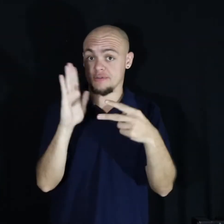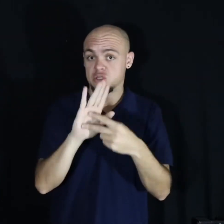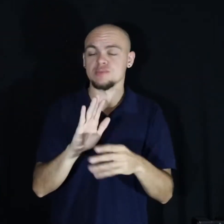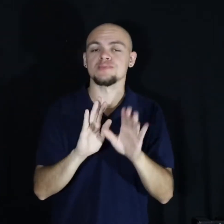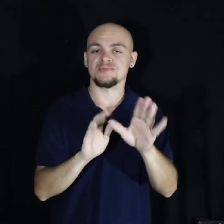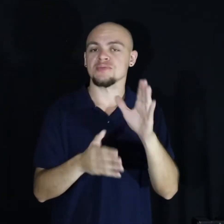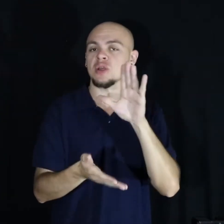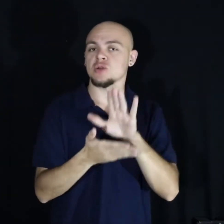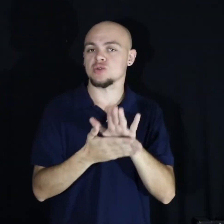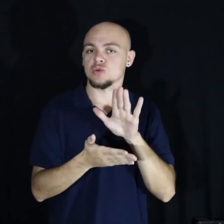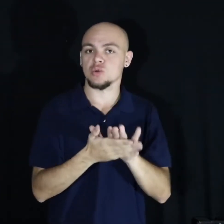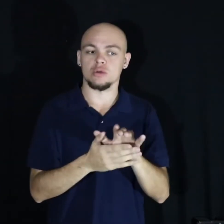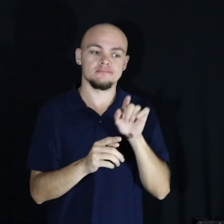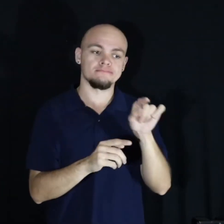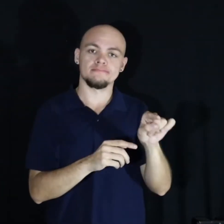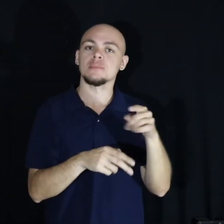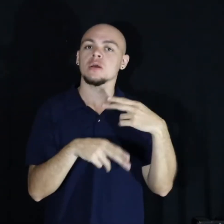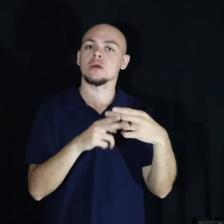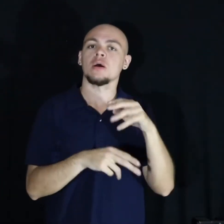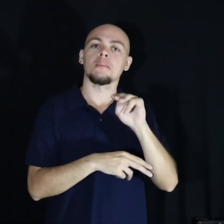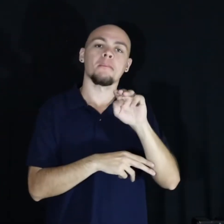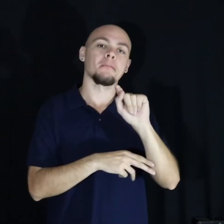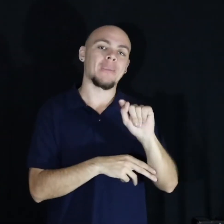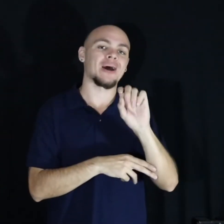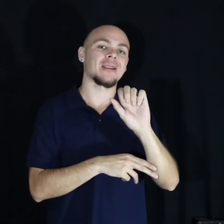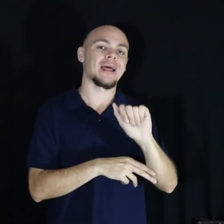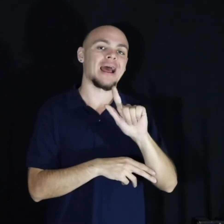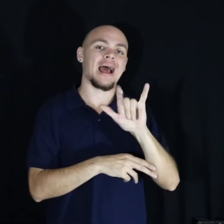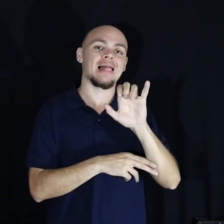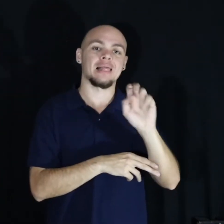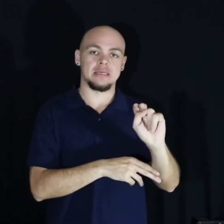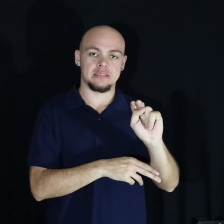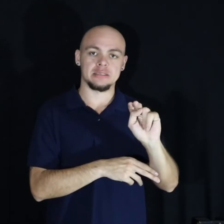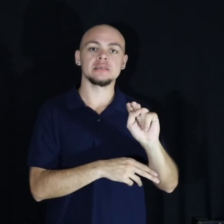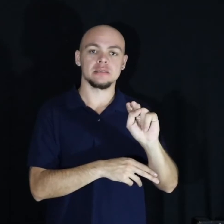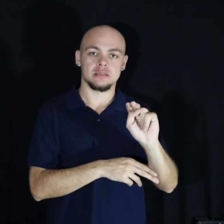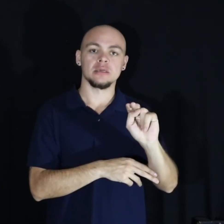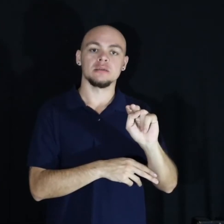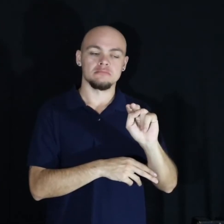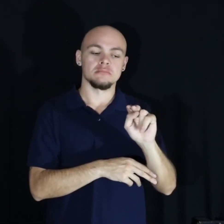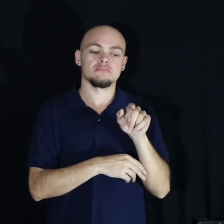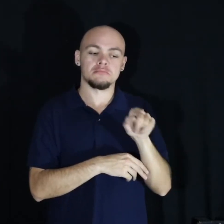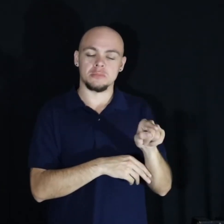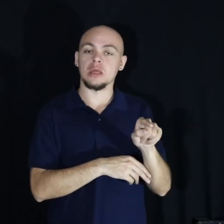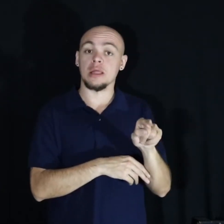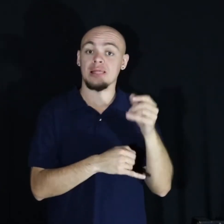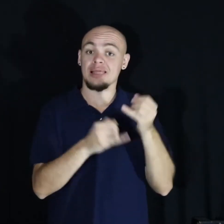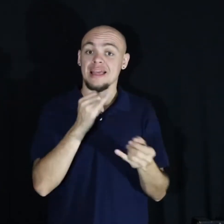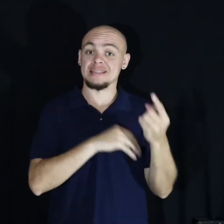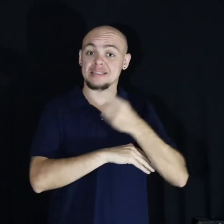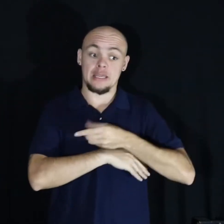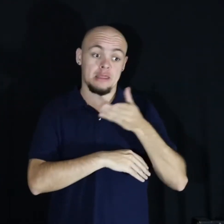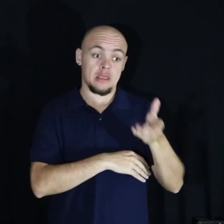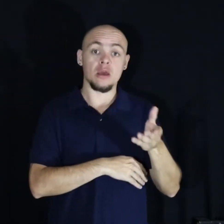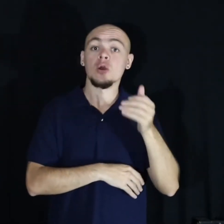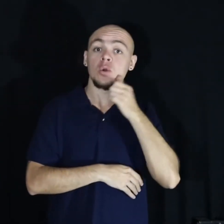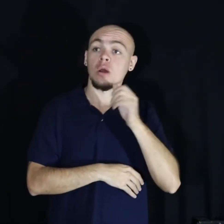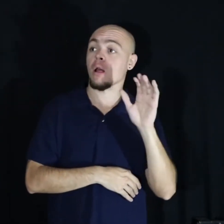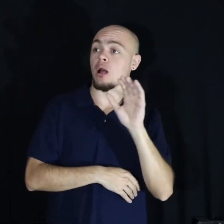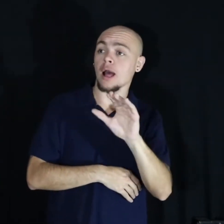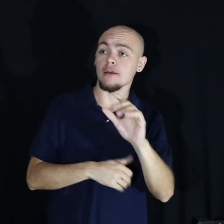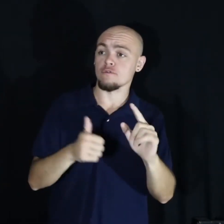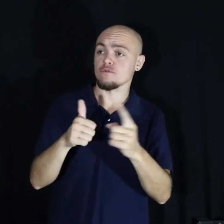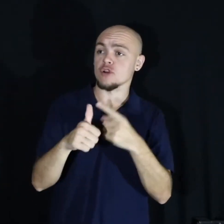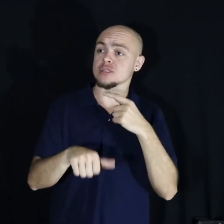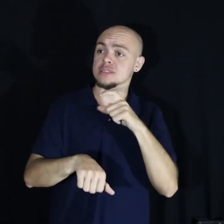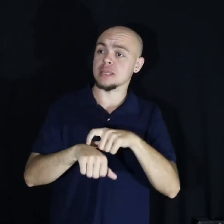to a school on a little school called Mount Allison University in Sackville, New Brunswick. And on my last day there, a girl came up to me and she said, "I remember the first